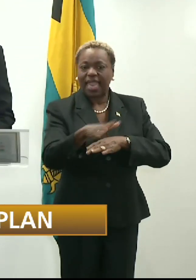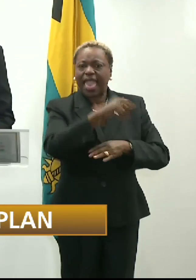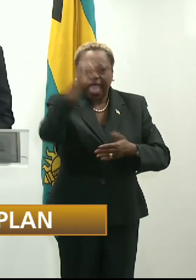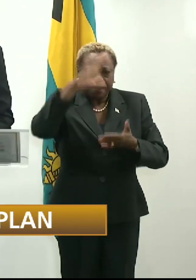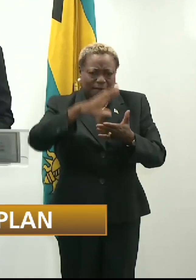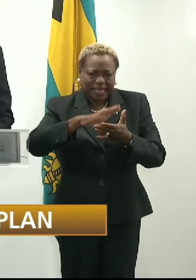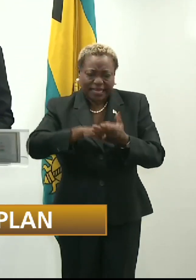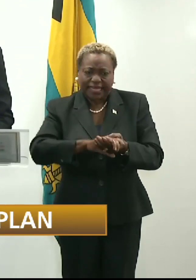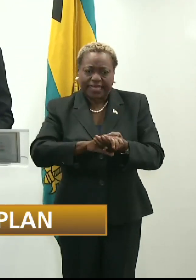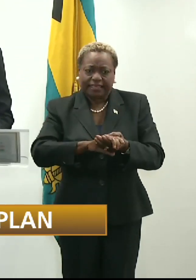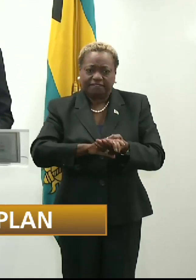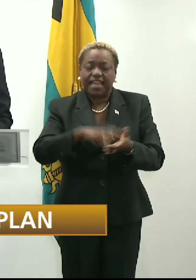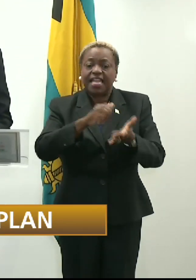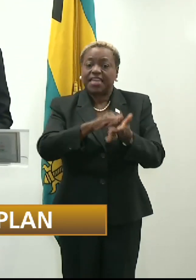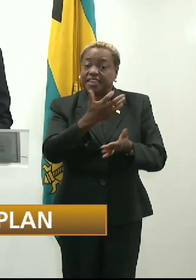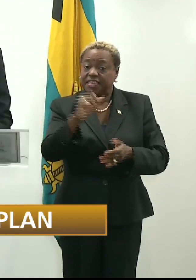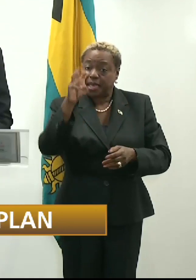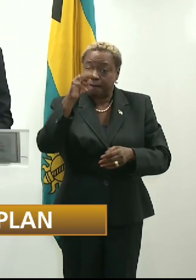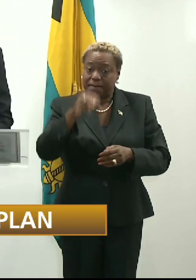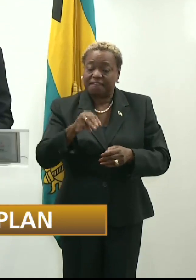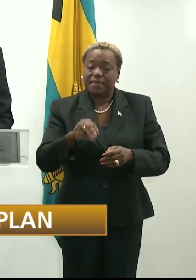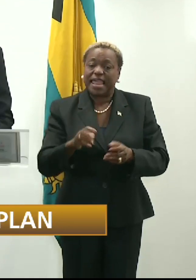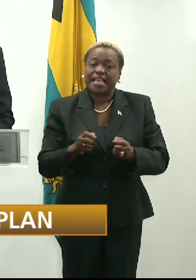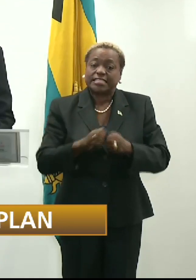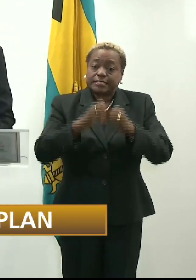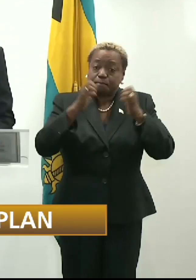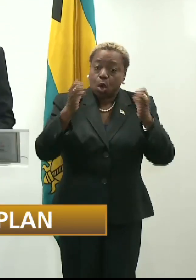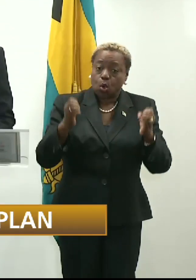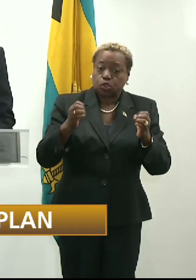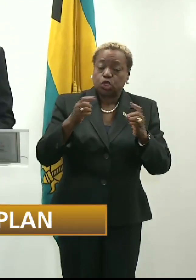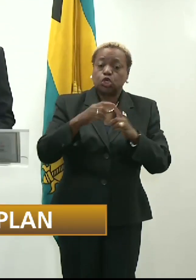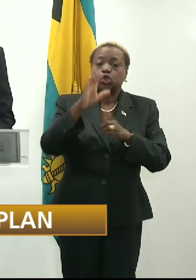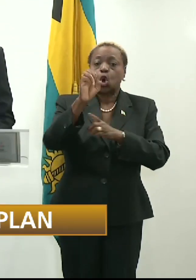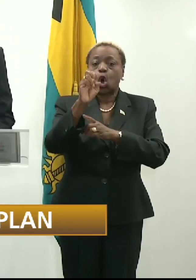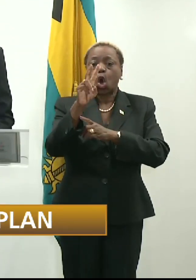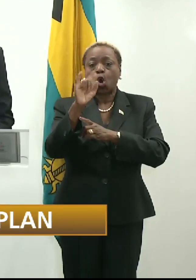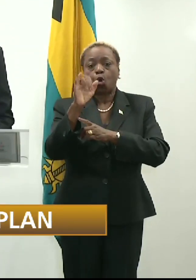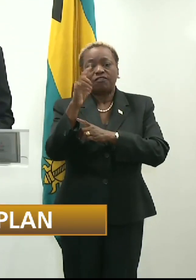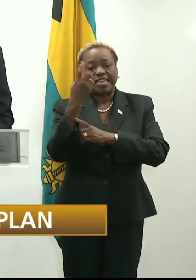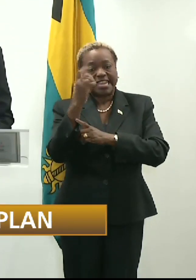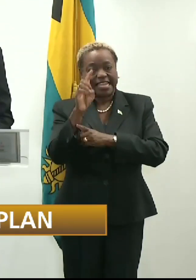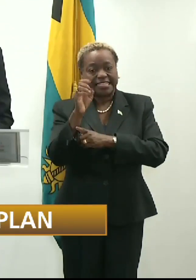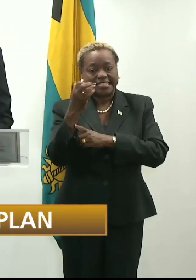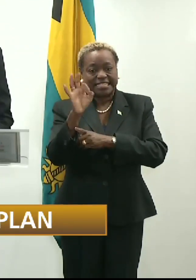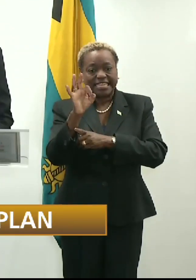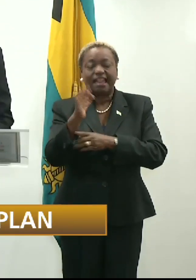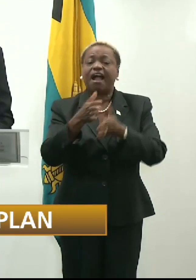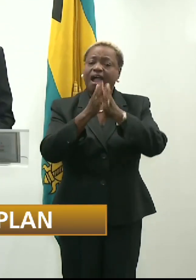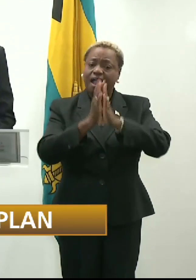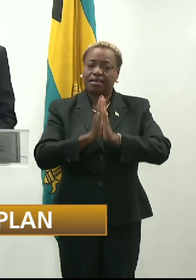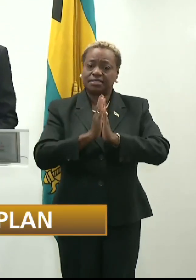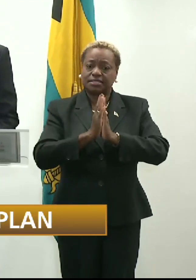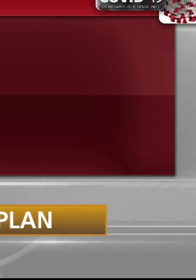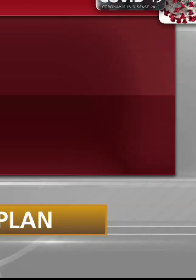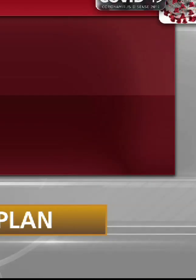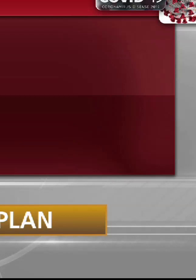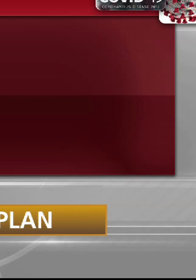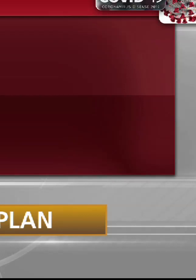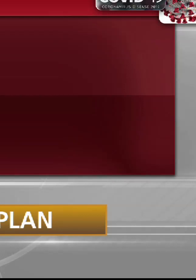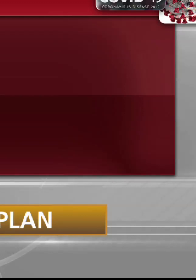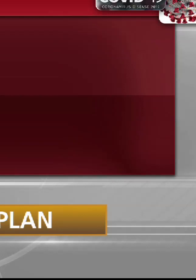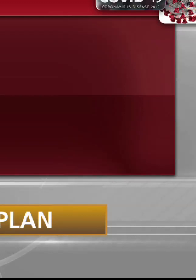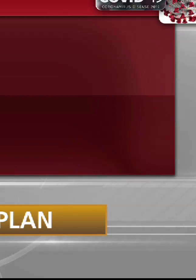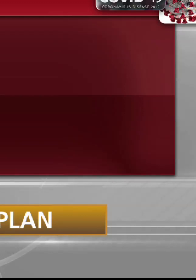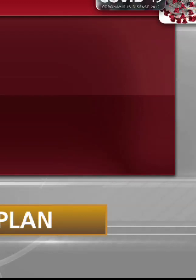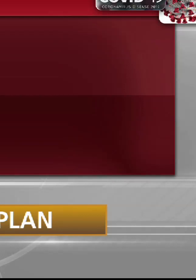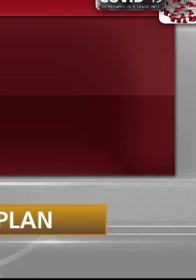and believe that they may have been exposed to COVID-19 are asked to contact the